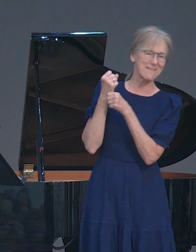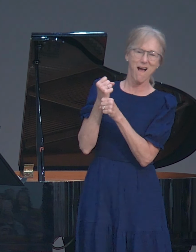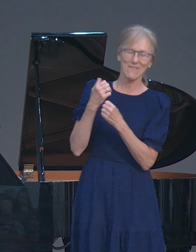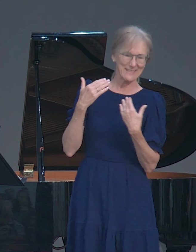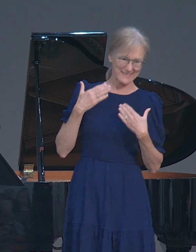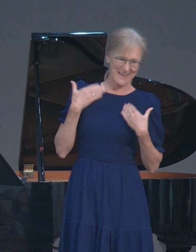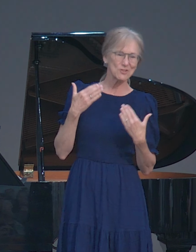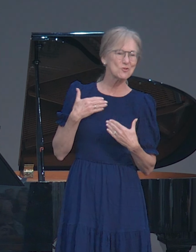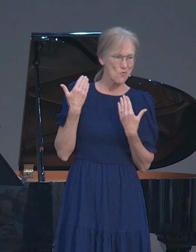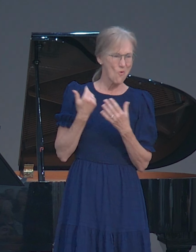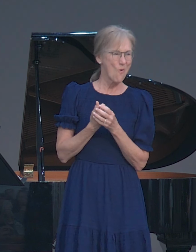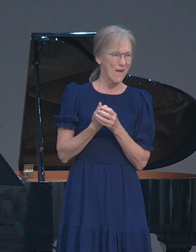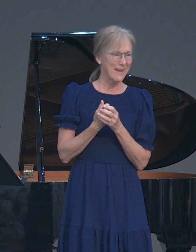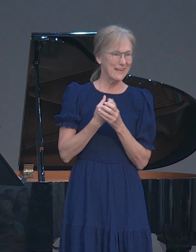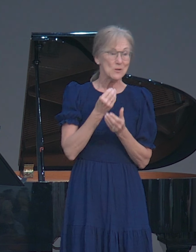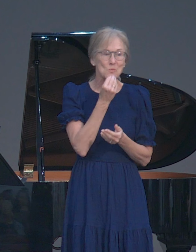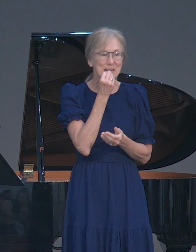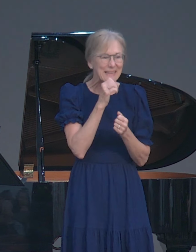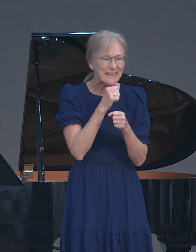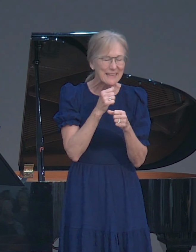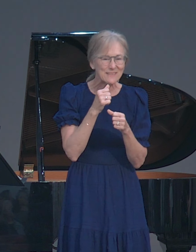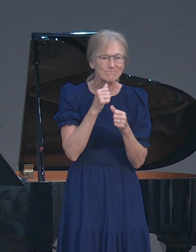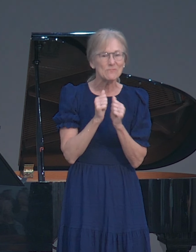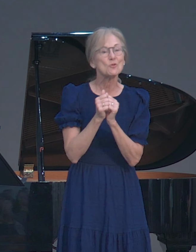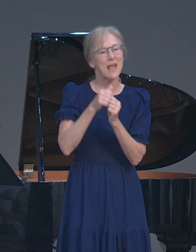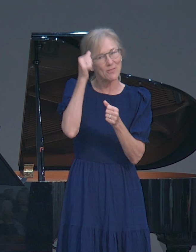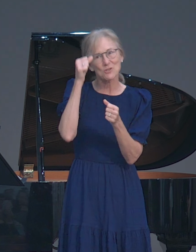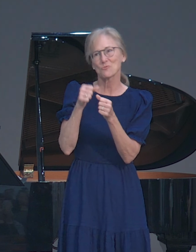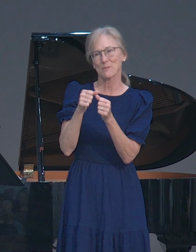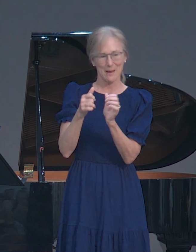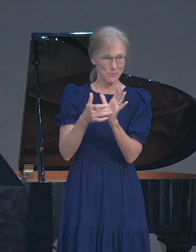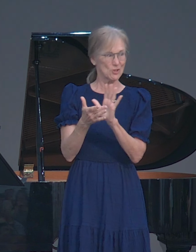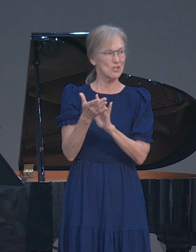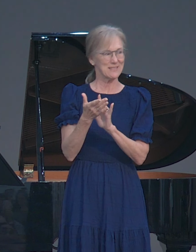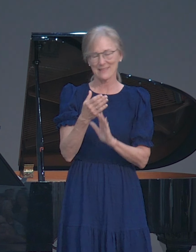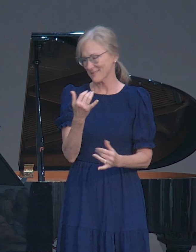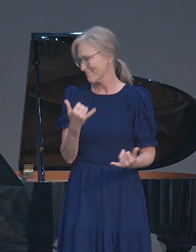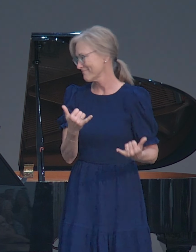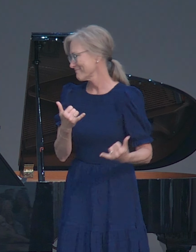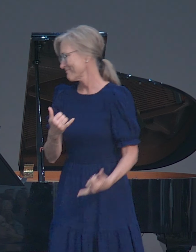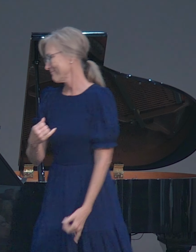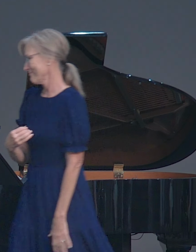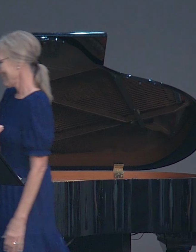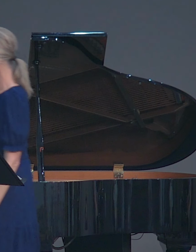that we eat this together in remembrance of Jesus.